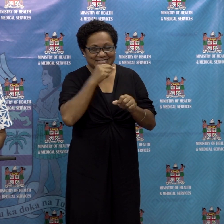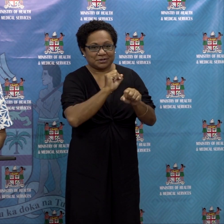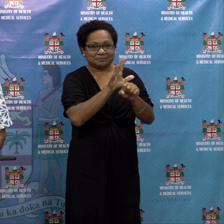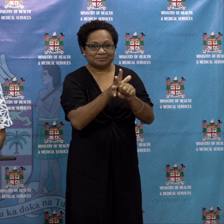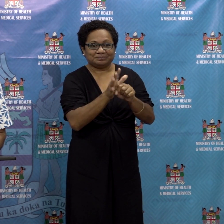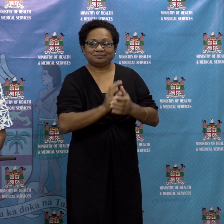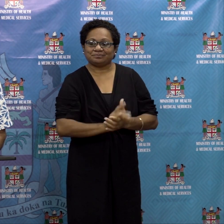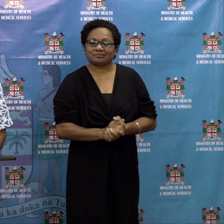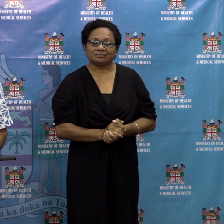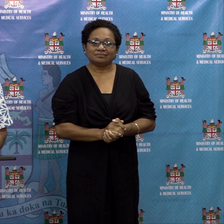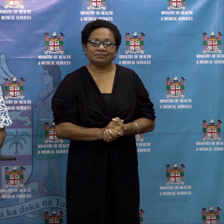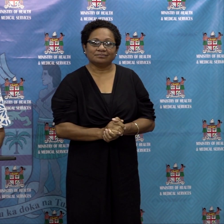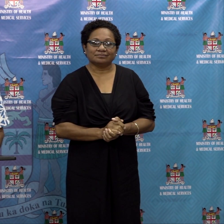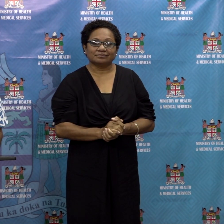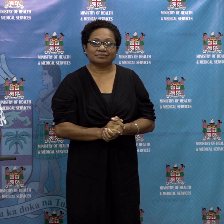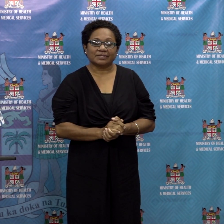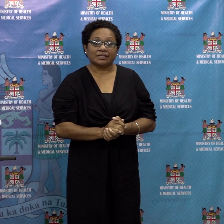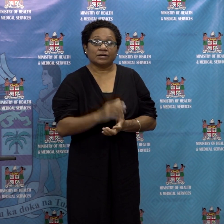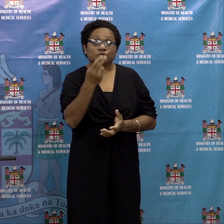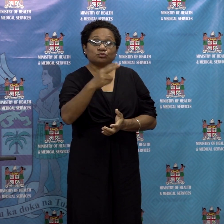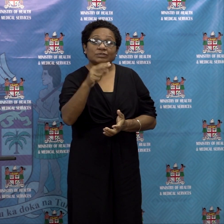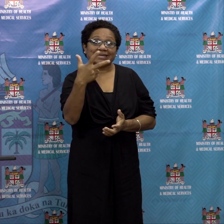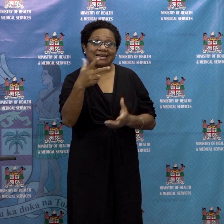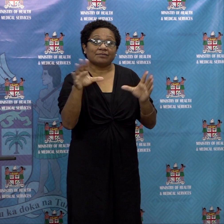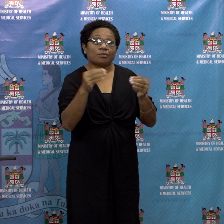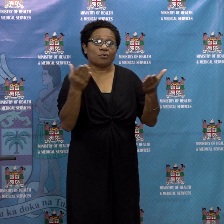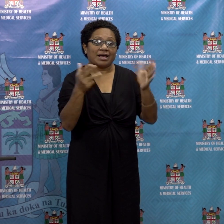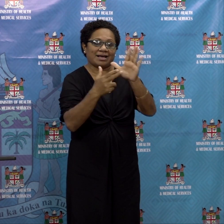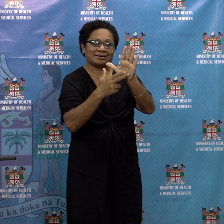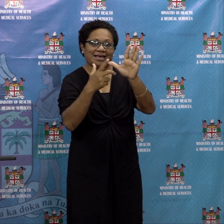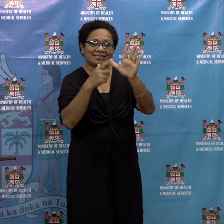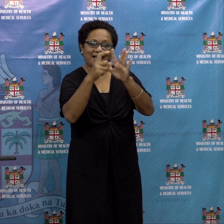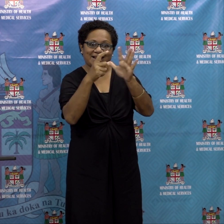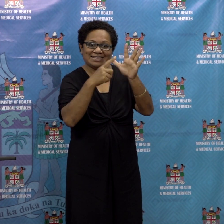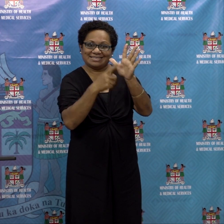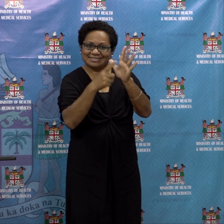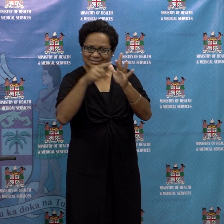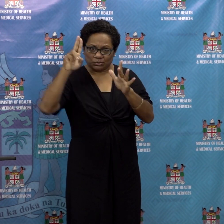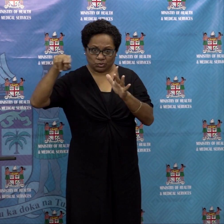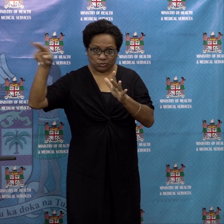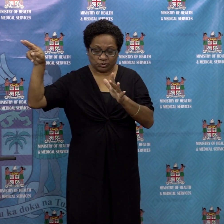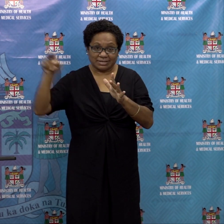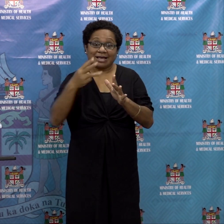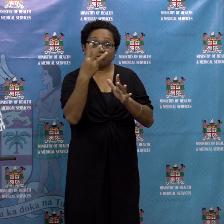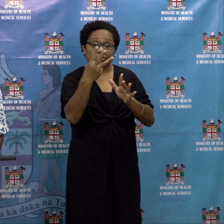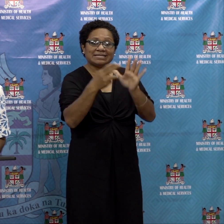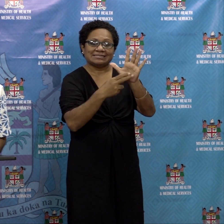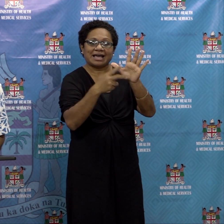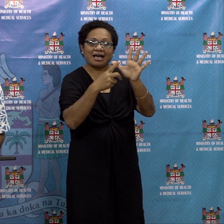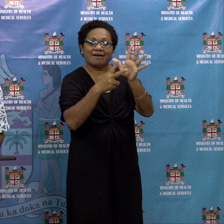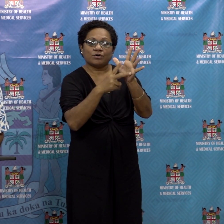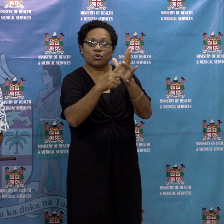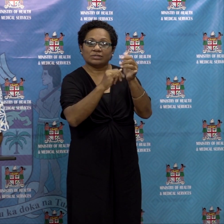The cases are as follows. They had 28 from Nandali in Nosori, 3 were from Navosai and are linked